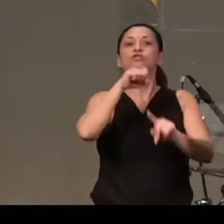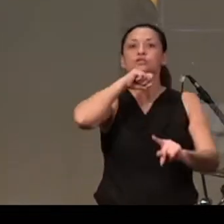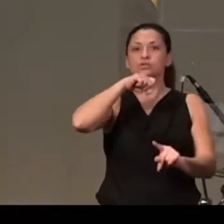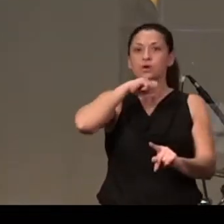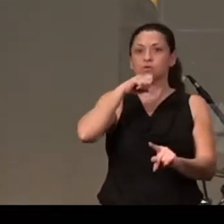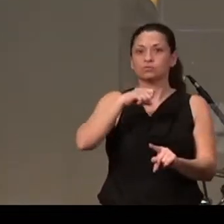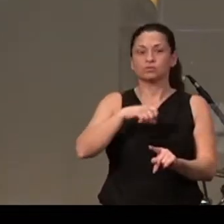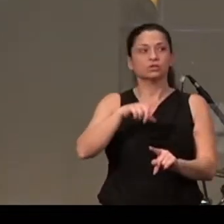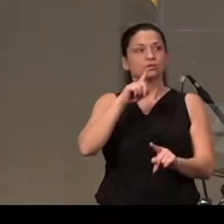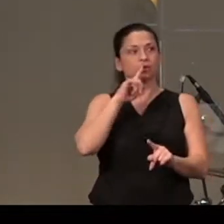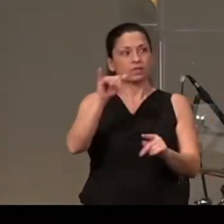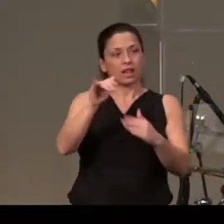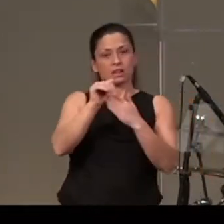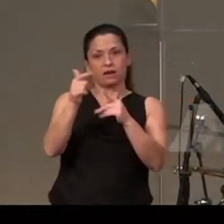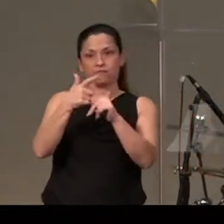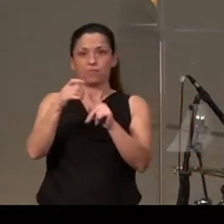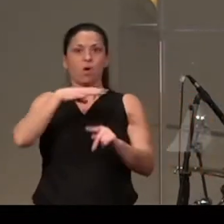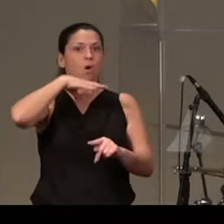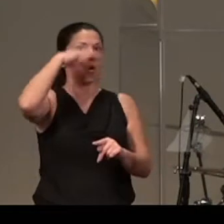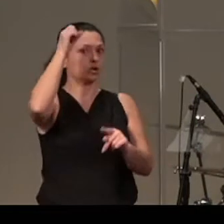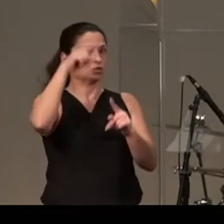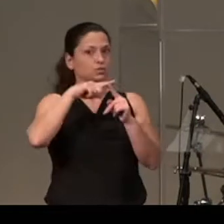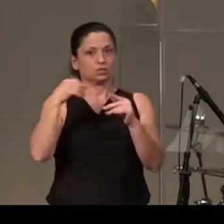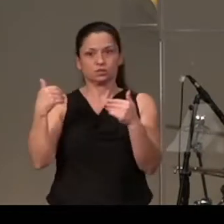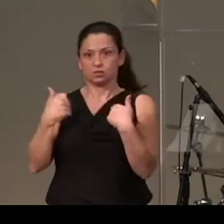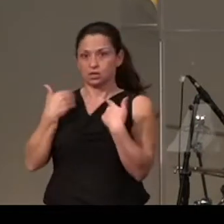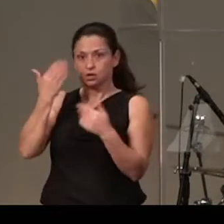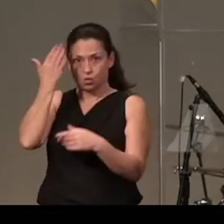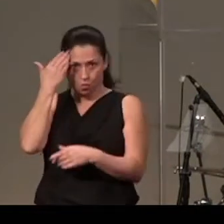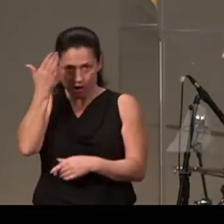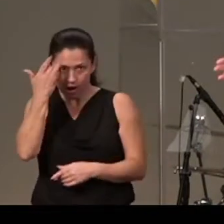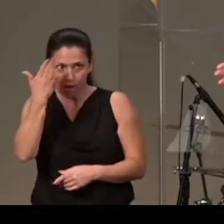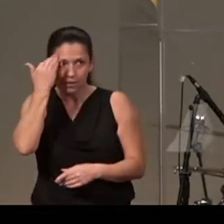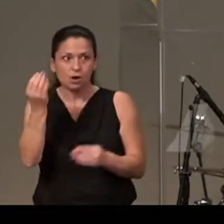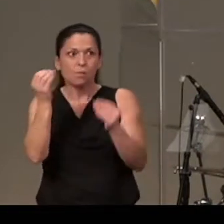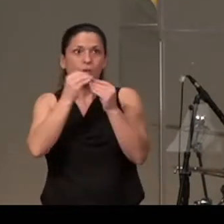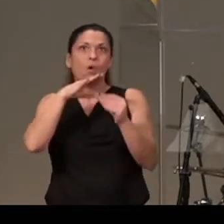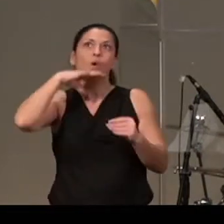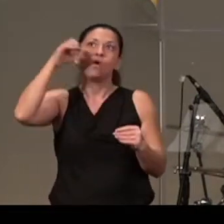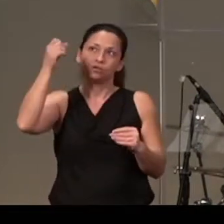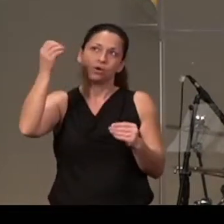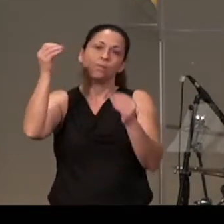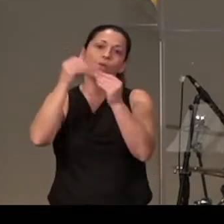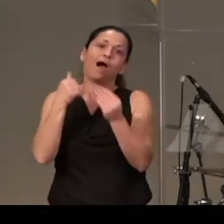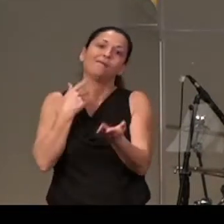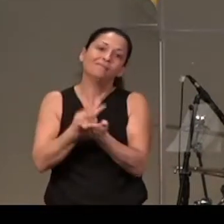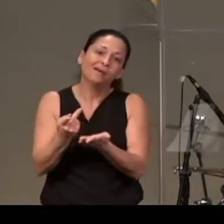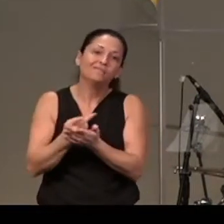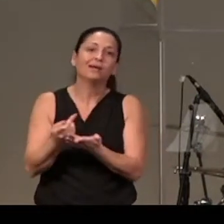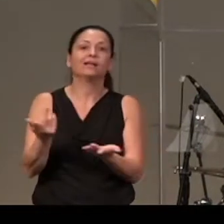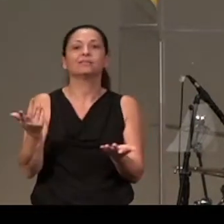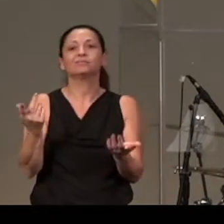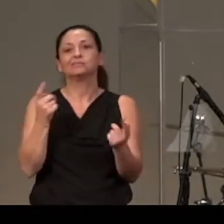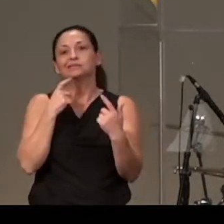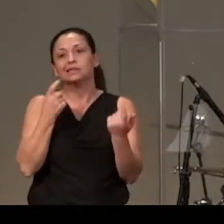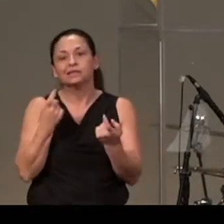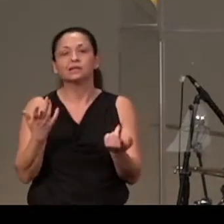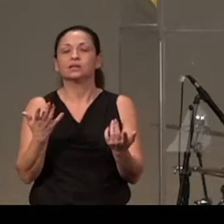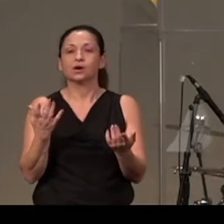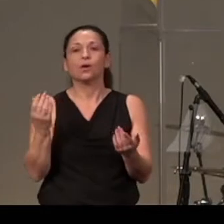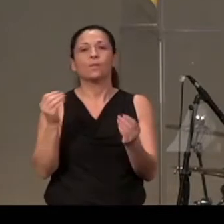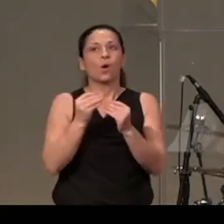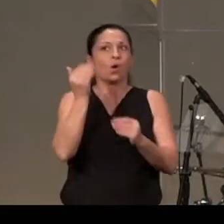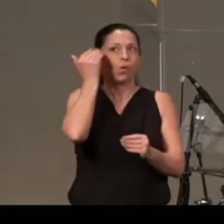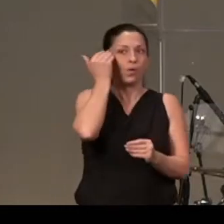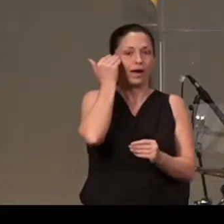from the oldest to the youngest. You know why? Because the older you get, the more you fail. You just do when you're more aware of your failure. So they left